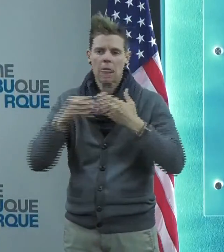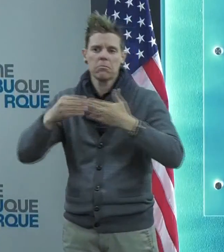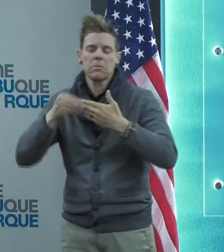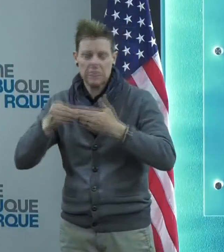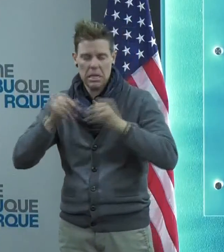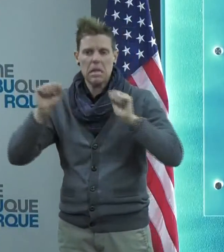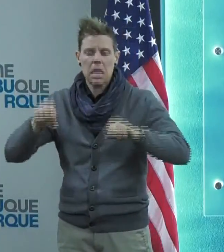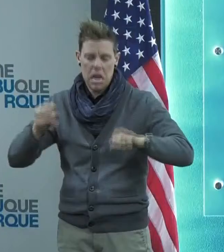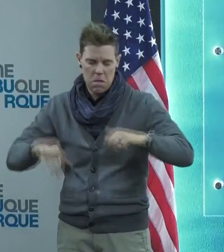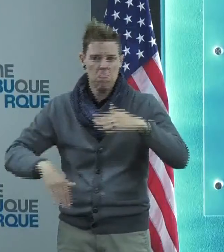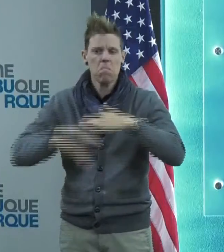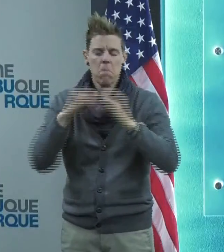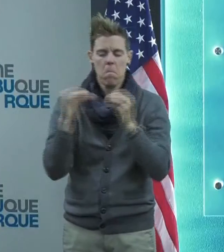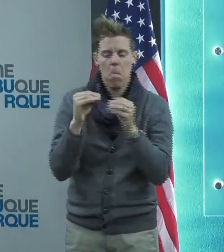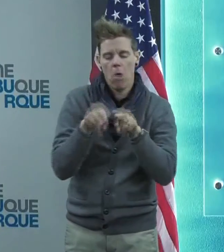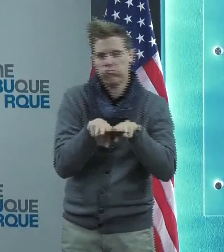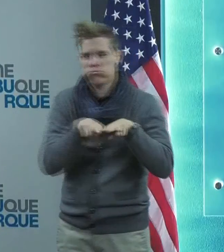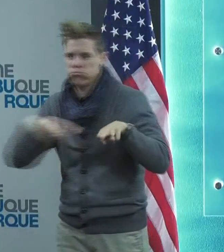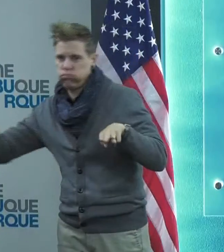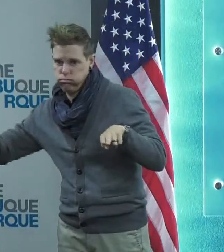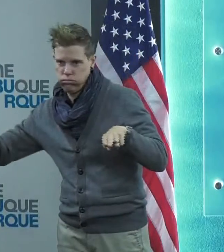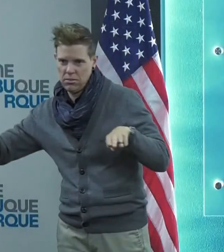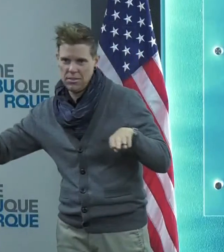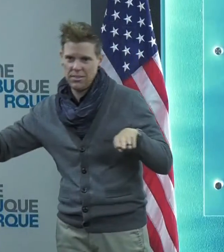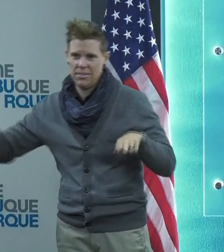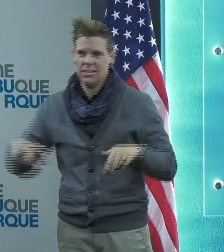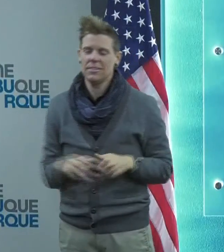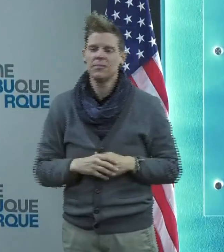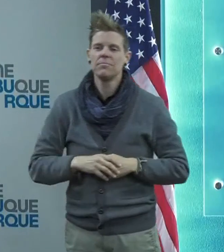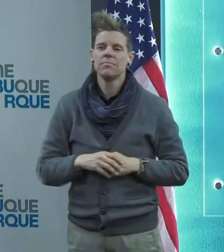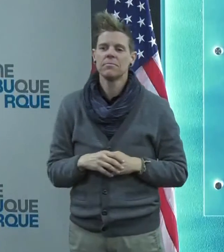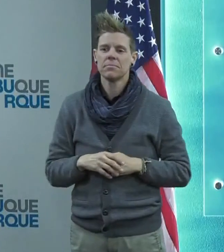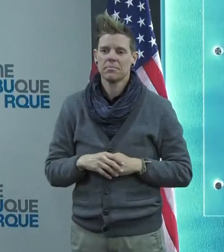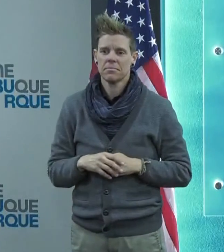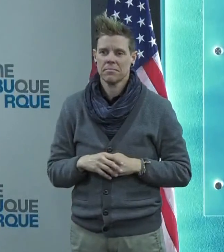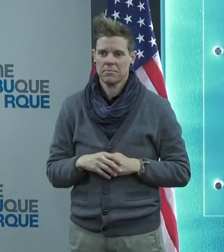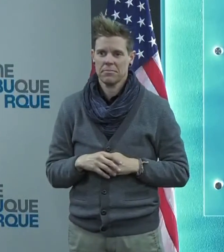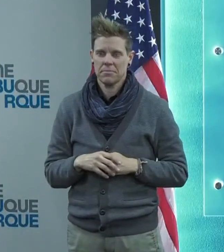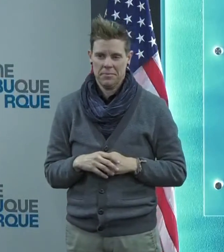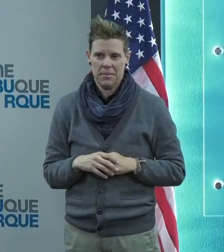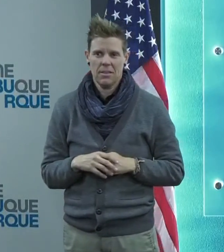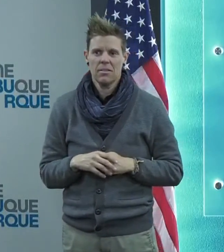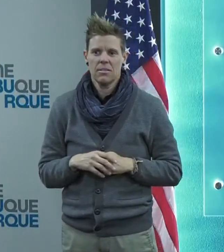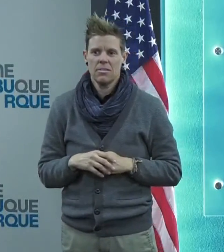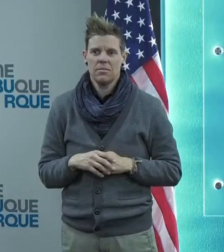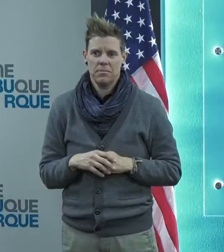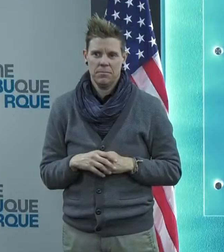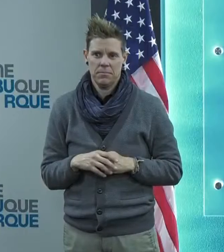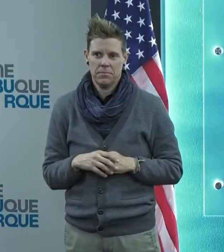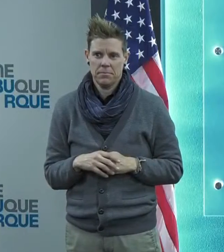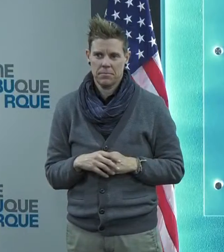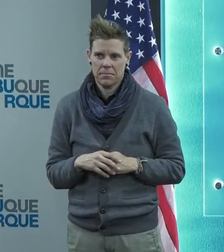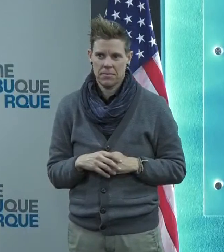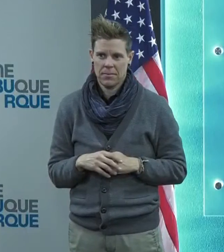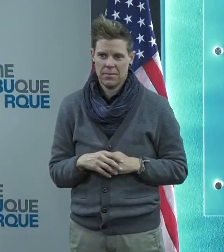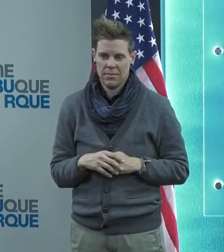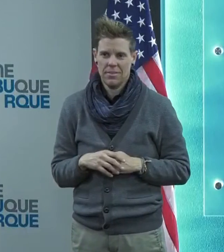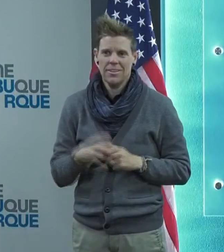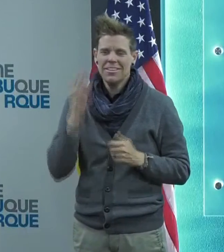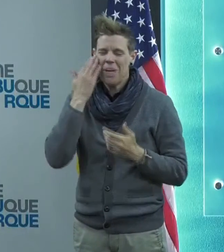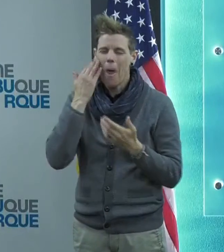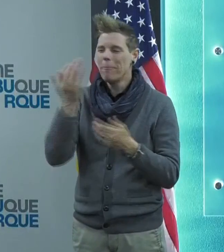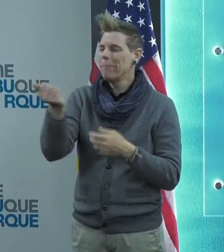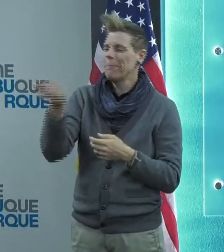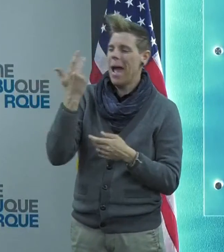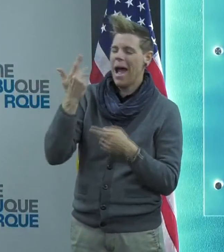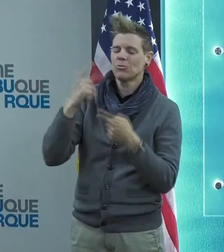flux capacitor from the Back to the Future movie. Close. But this is flexible capacity that